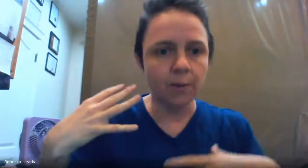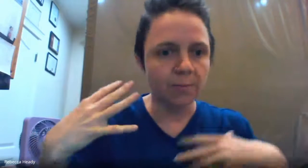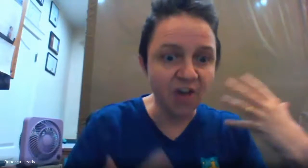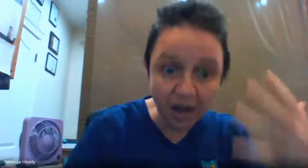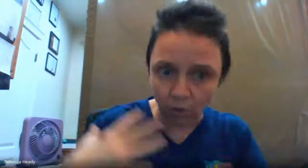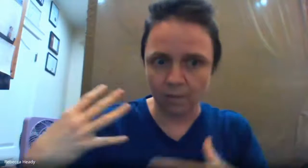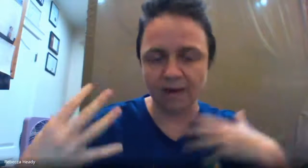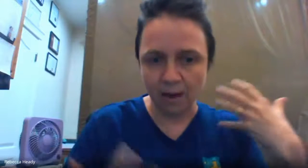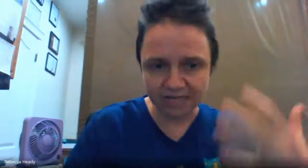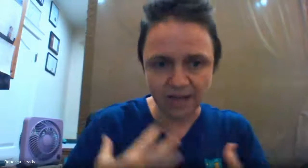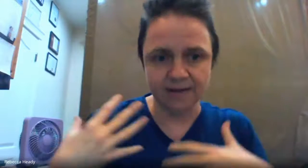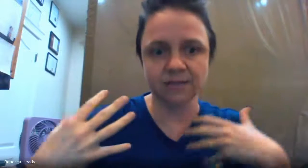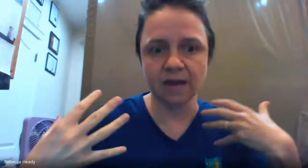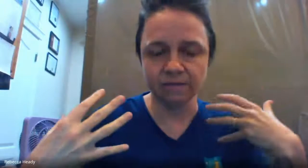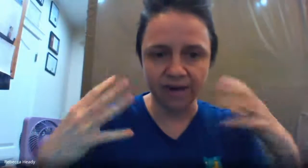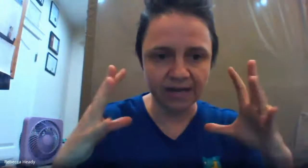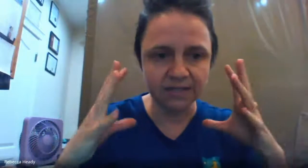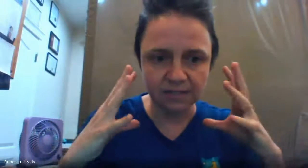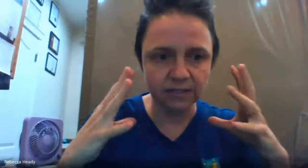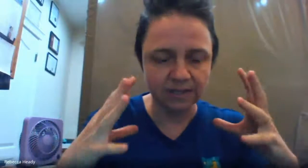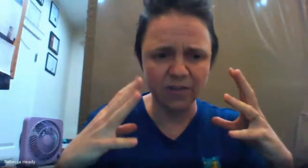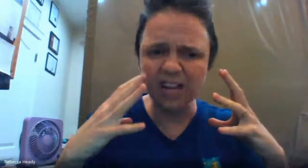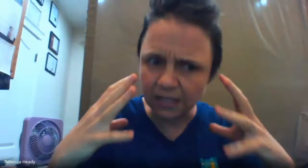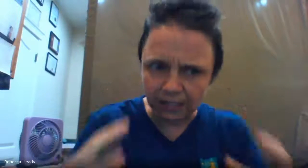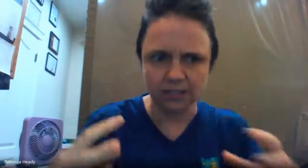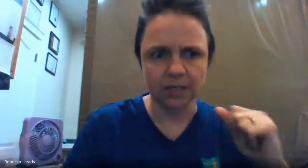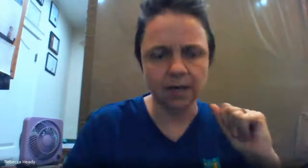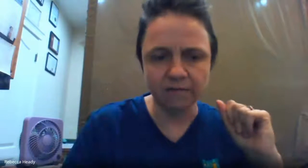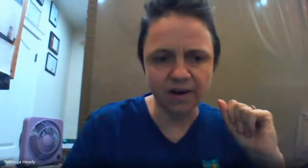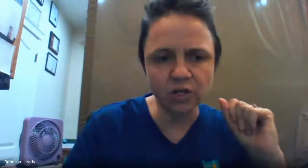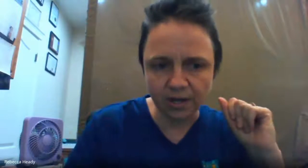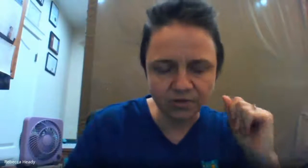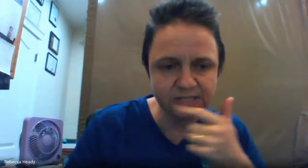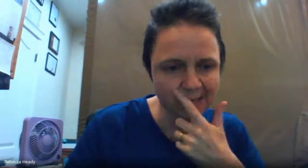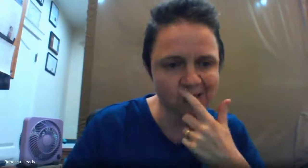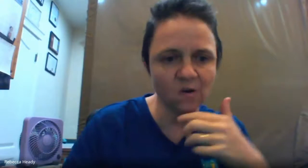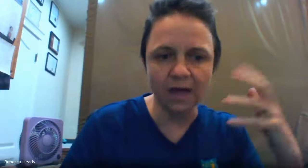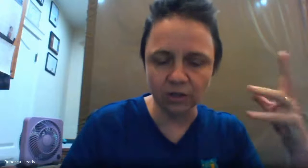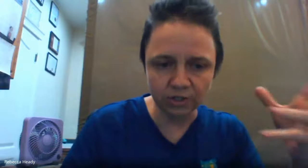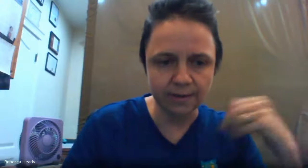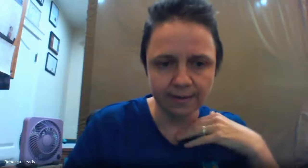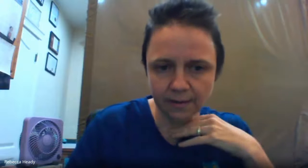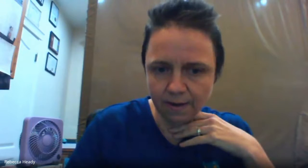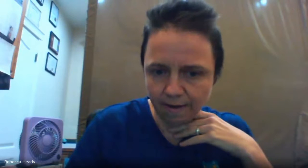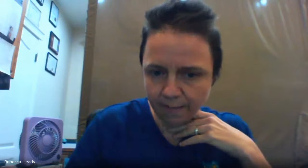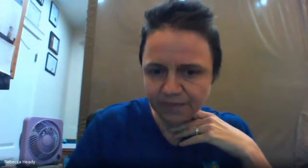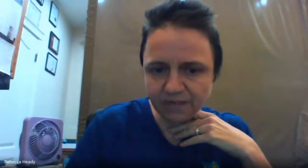methodical about how he signs, and his signs are very clean and very good to understand. You know, a lot of good stuff.